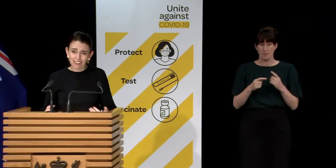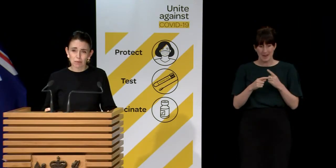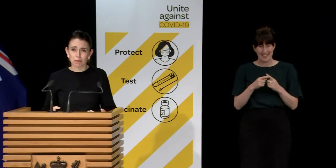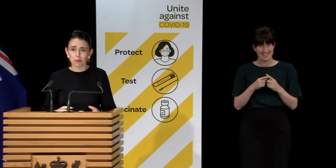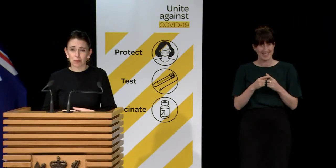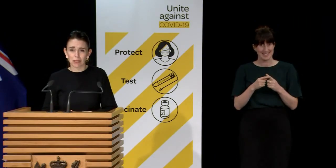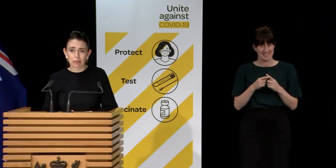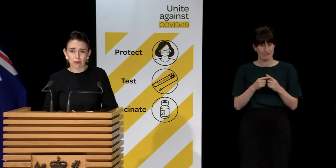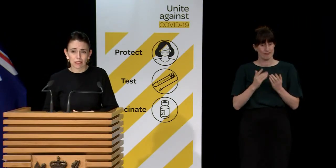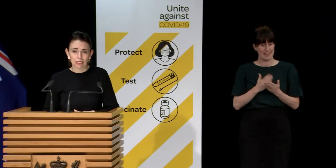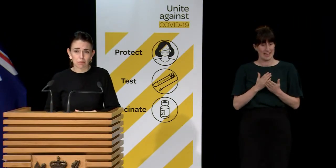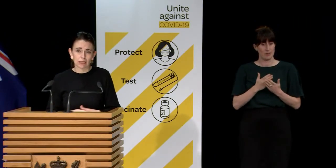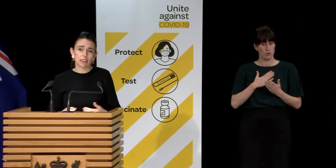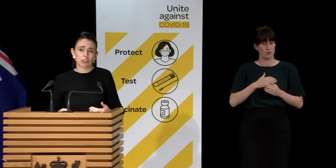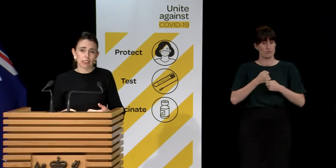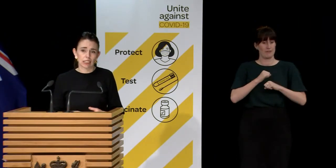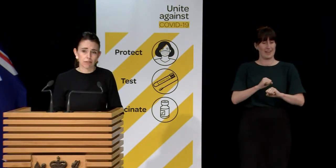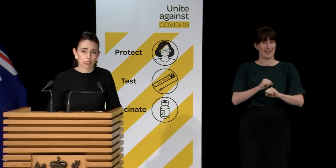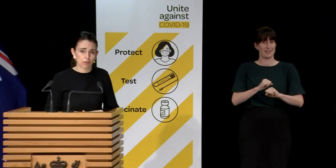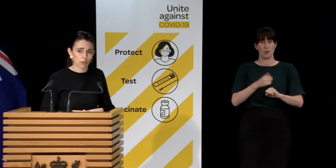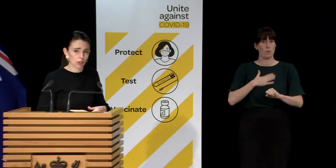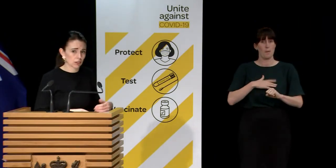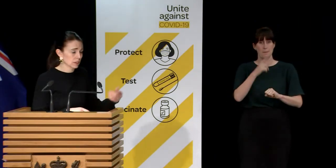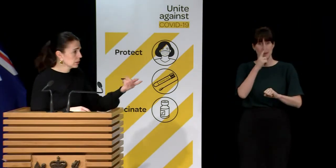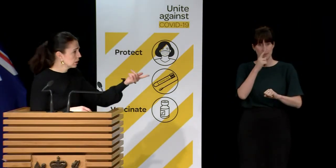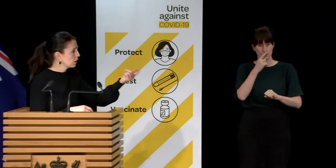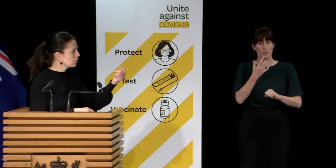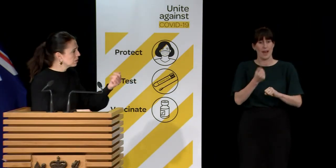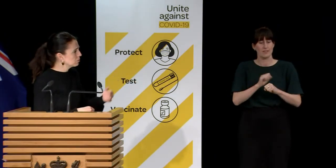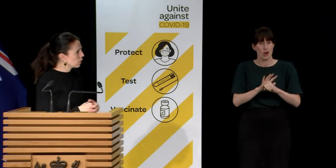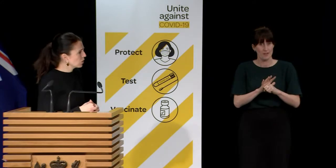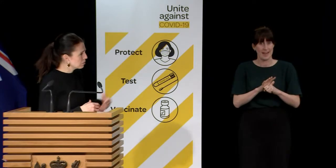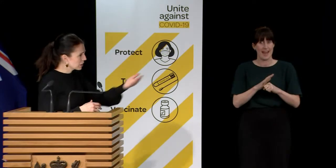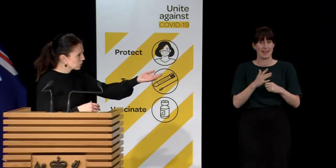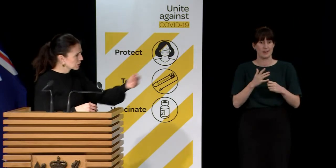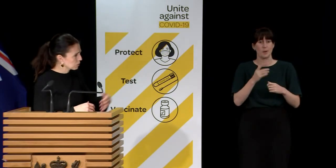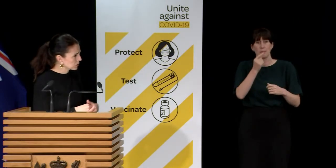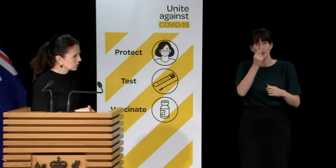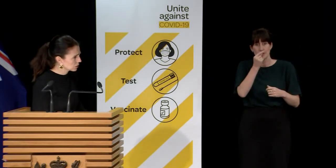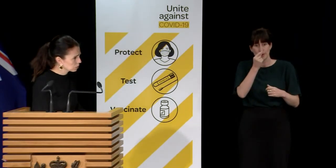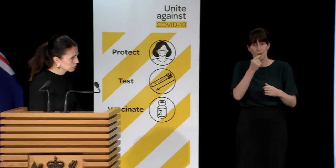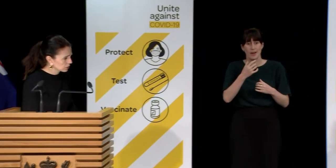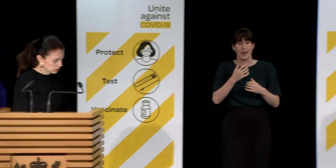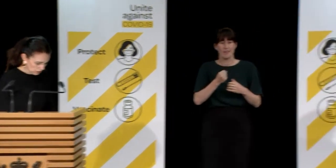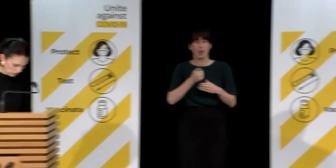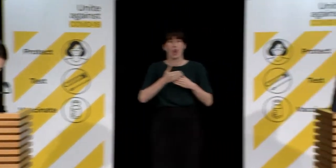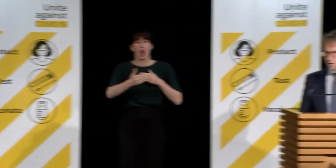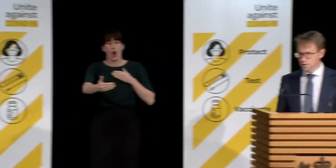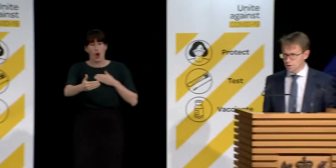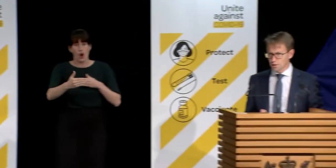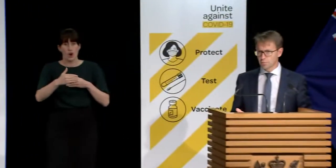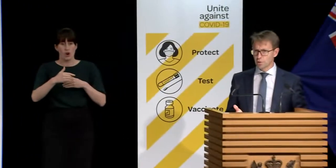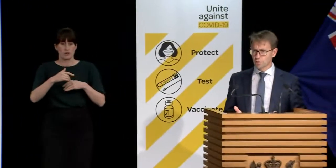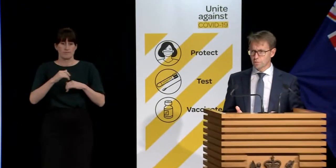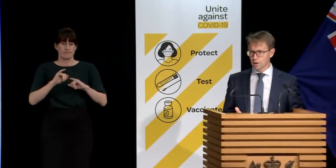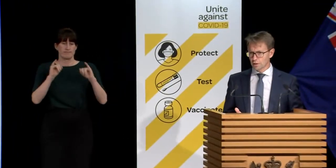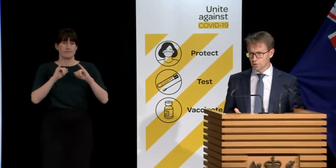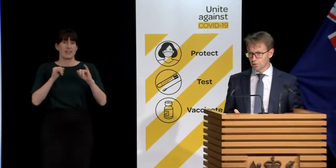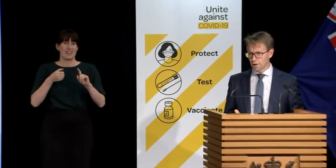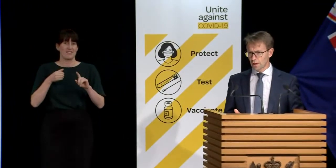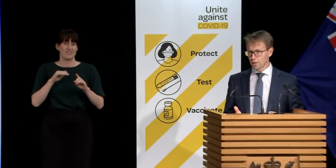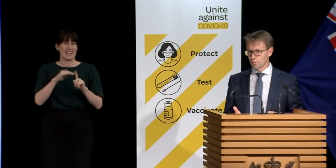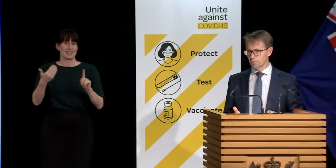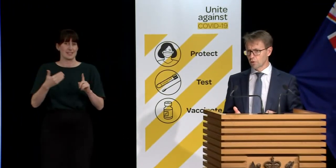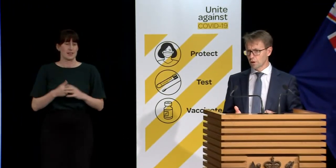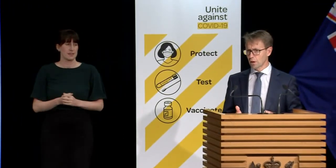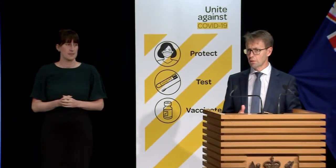too many other people from experiencing potentially the effects of long COVID. But on the medical response, Dr. Bloomfield. Yes, two things I'd like to point to. One